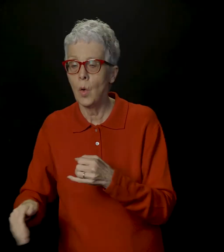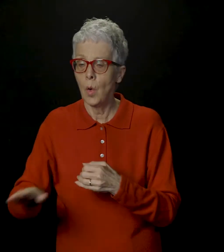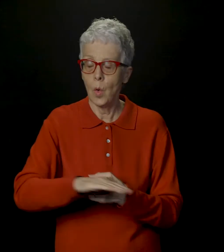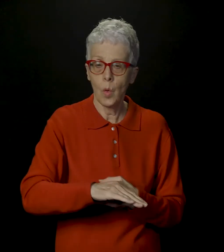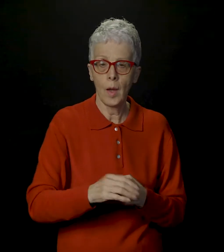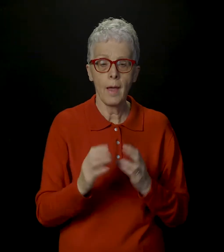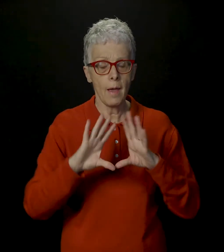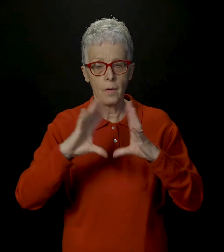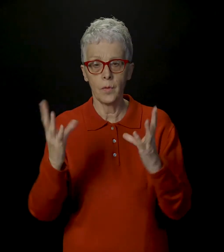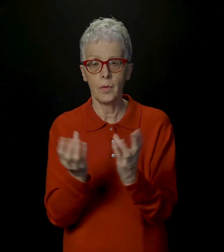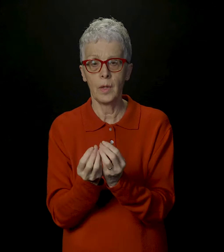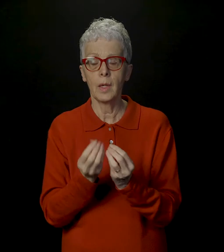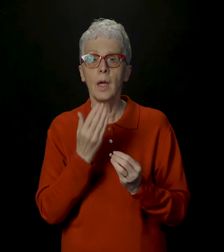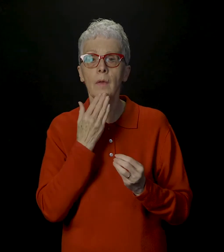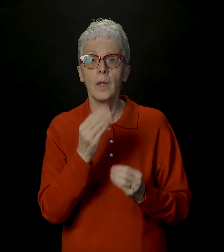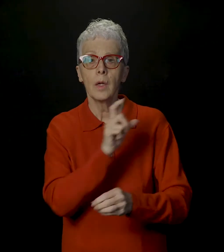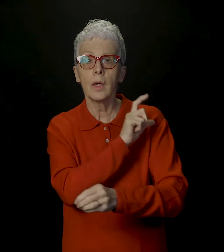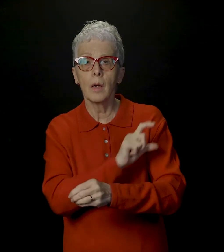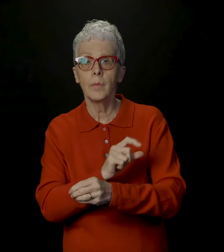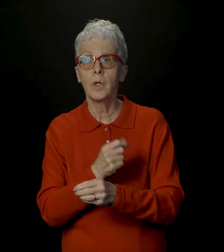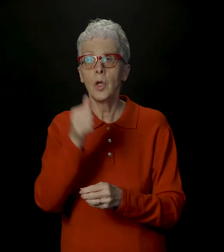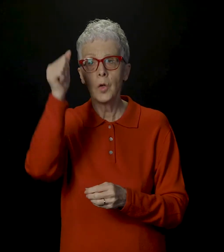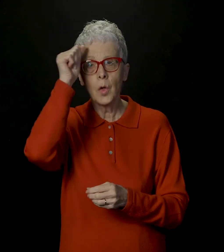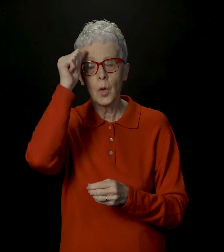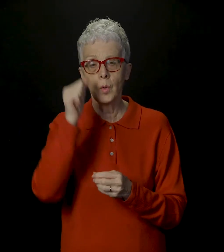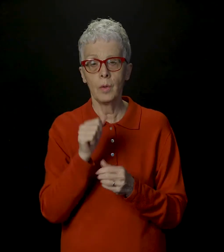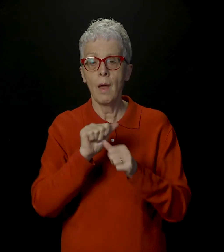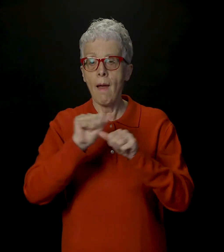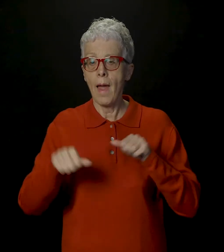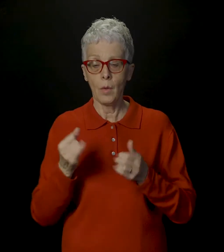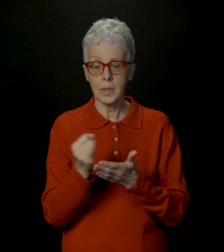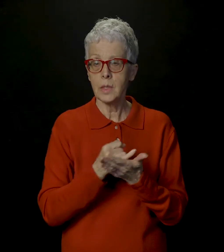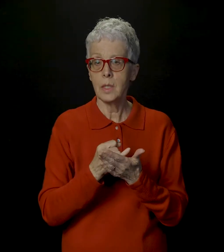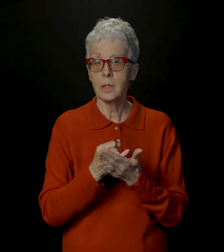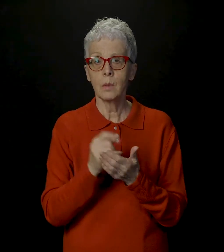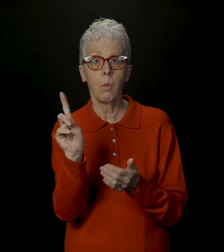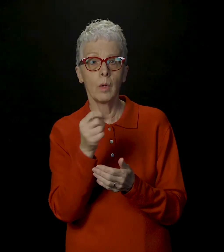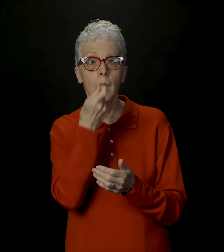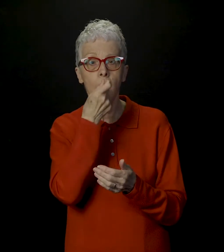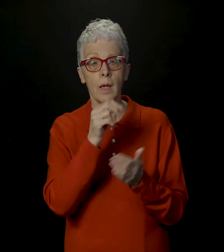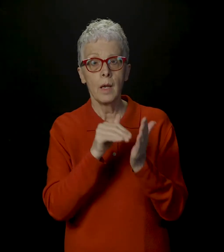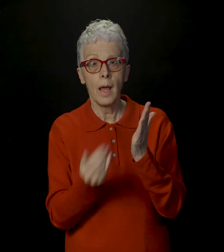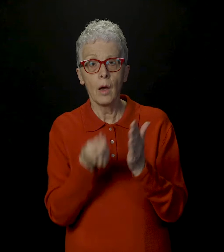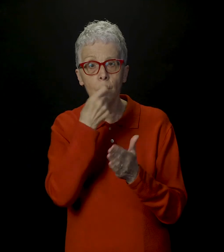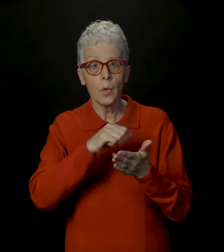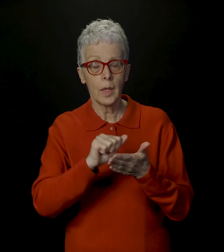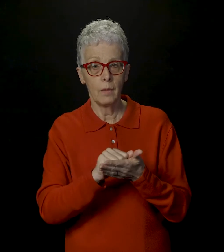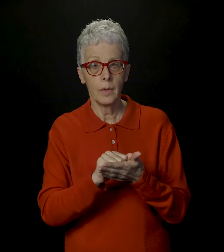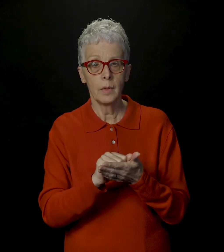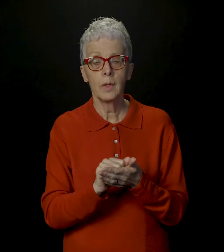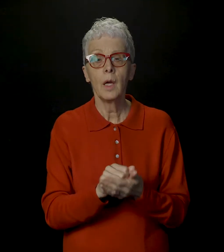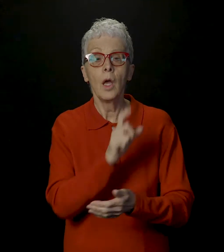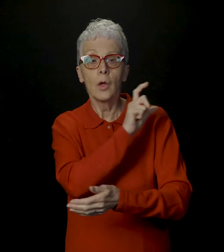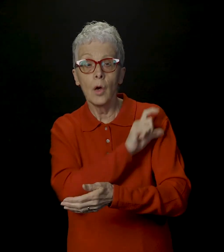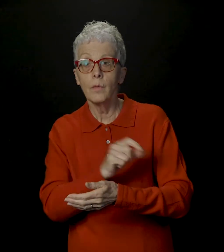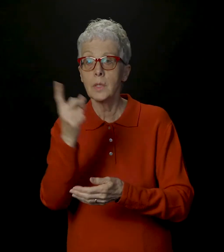end of all things Father, we thank you for the confidence That comes from knowing That our sins have been forgiven And Lord, today We thank you for the confidence